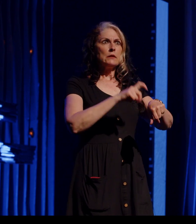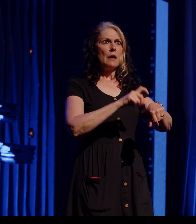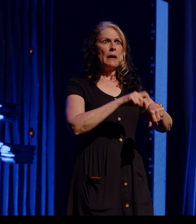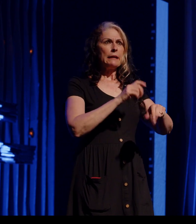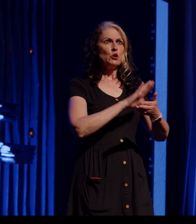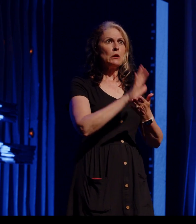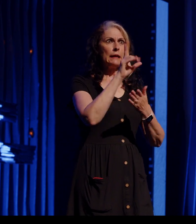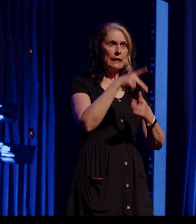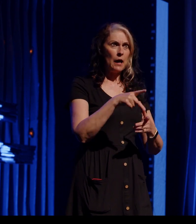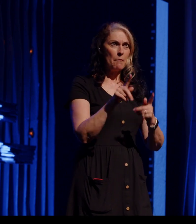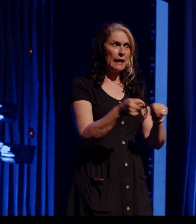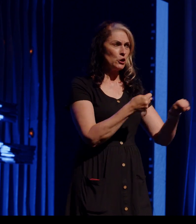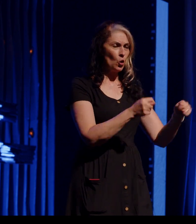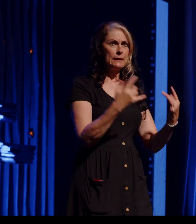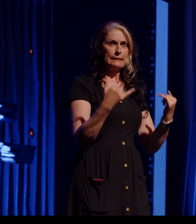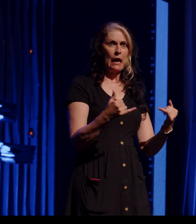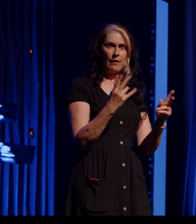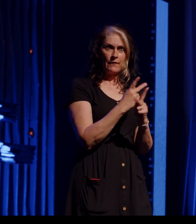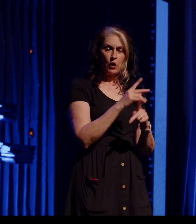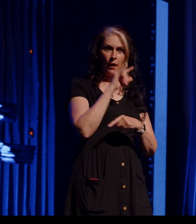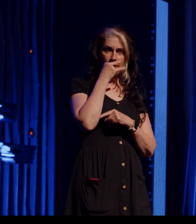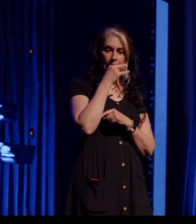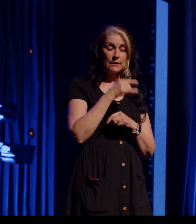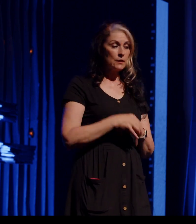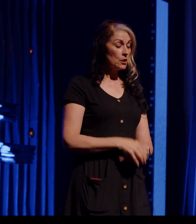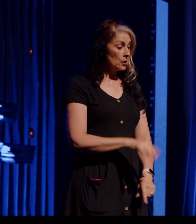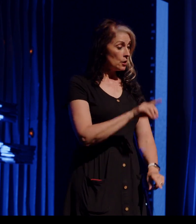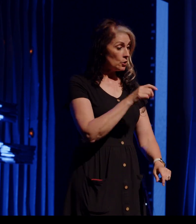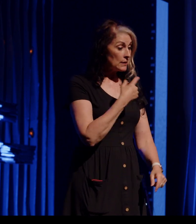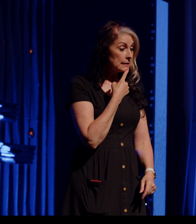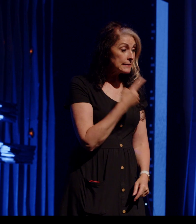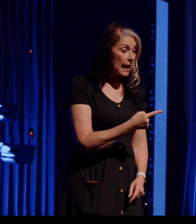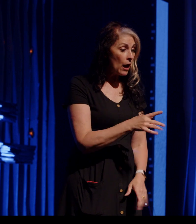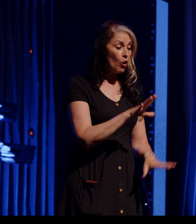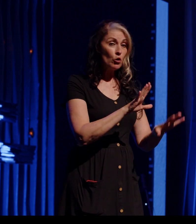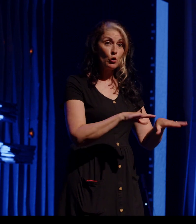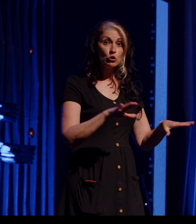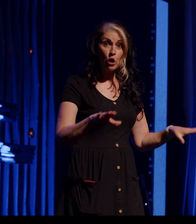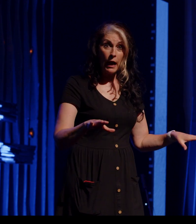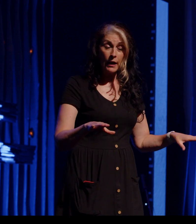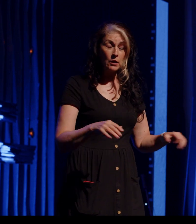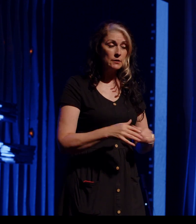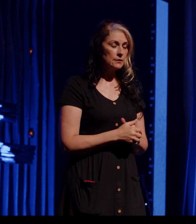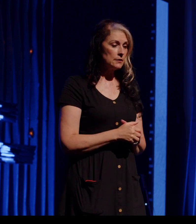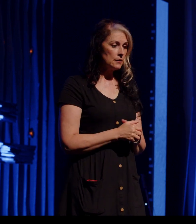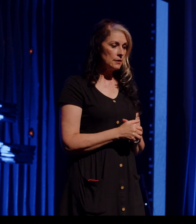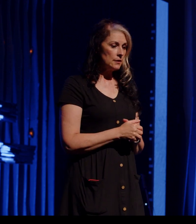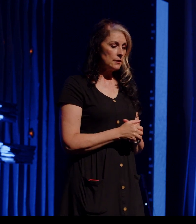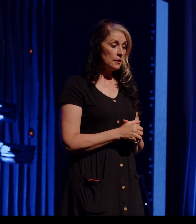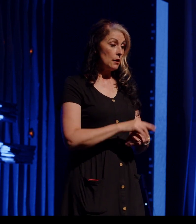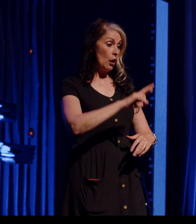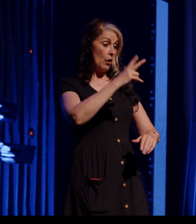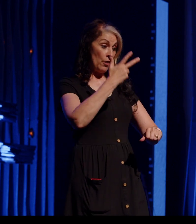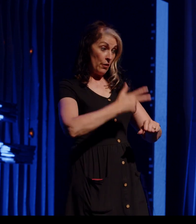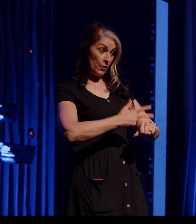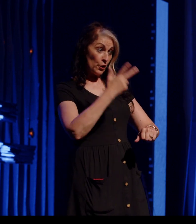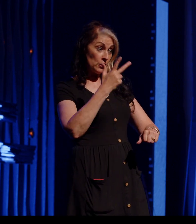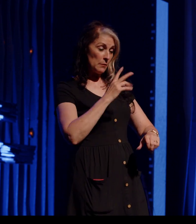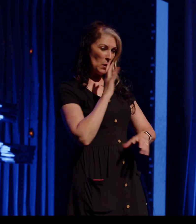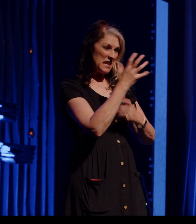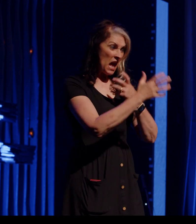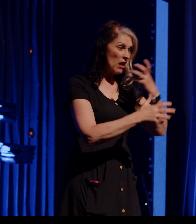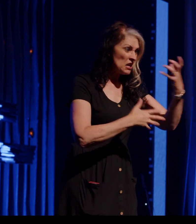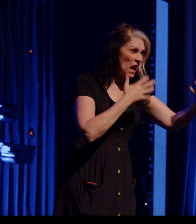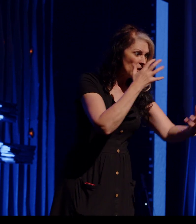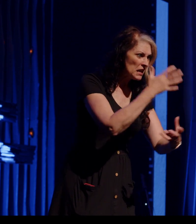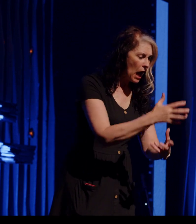the toys and put it away. And he said, you can tell your child on the 3rd time when I'm yelling,